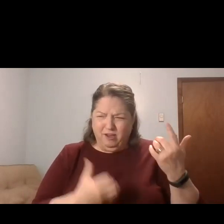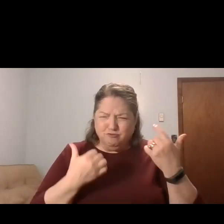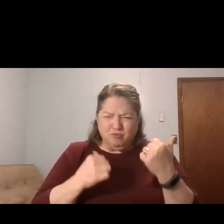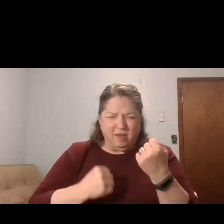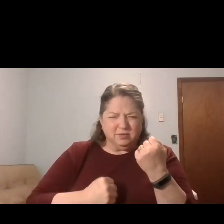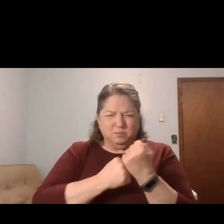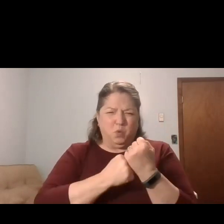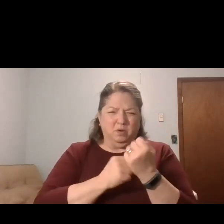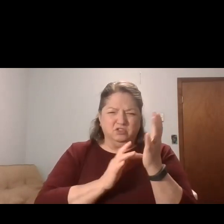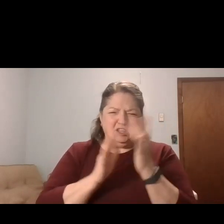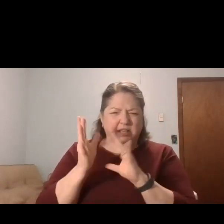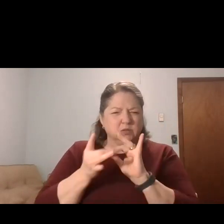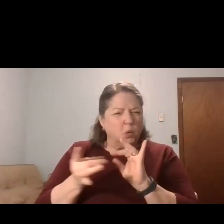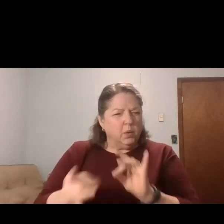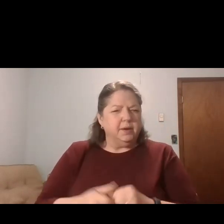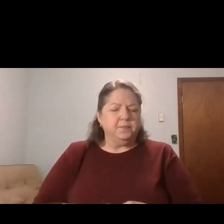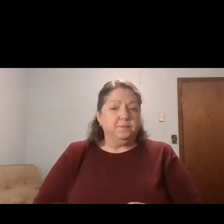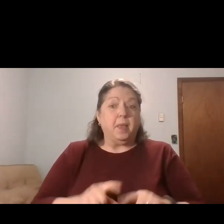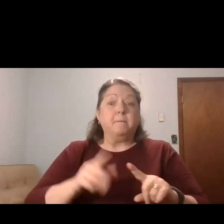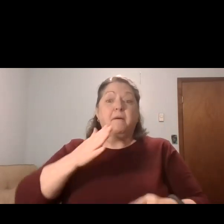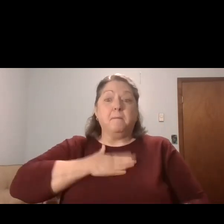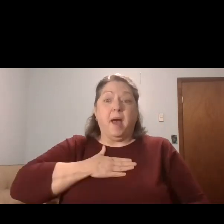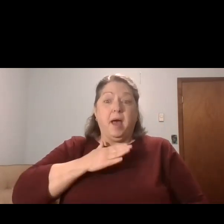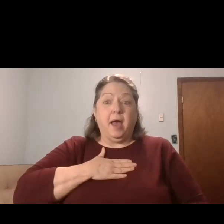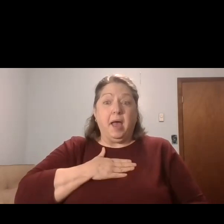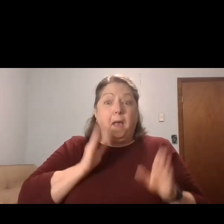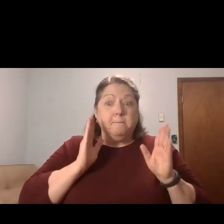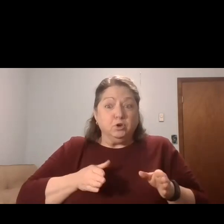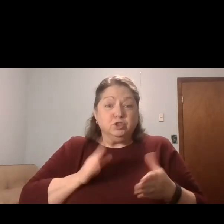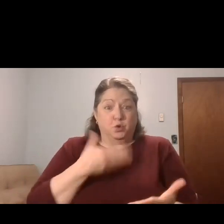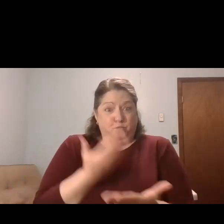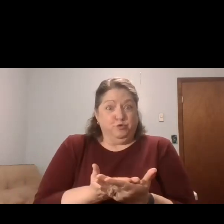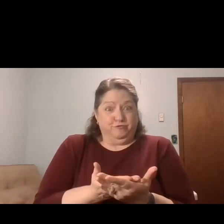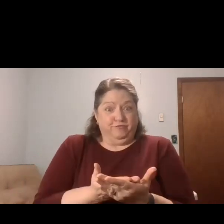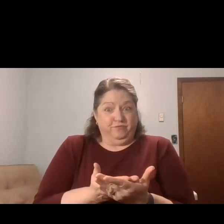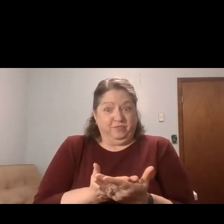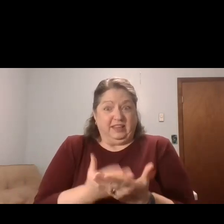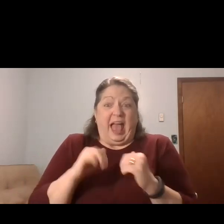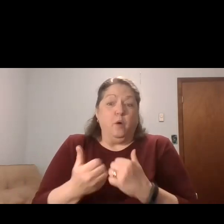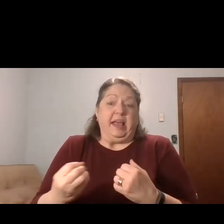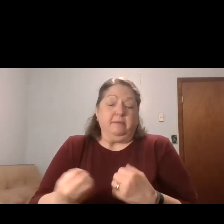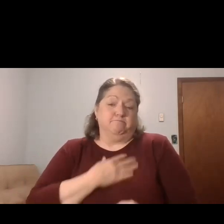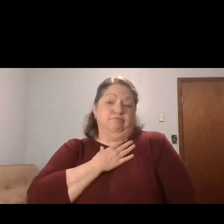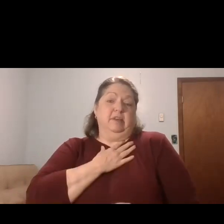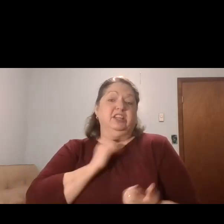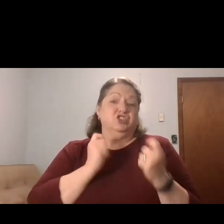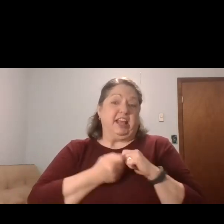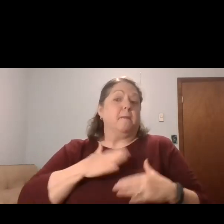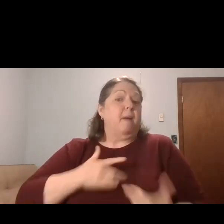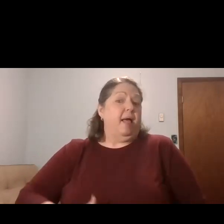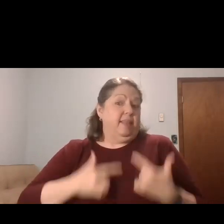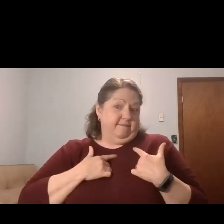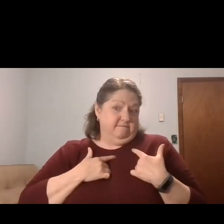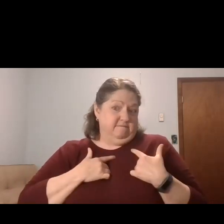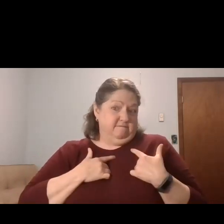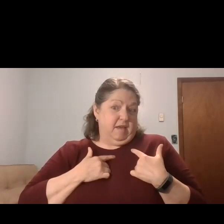my biggest proof for the resurrection of Jesus Christ is what he's done in my life. Yes, he's taken me from this life and brought me over to